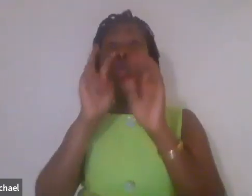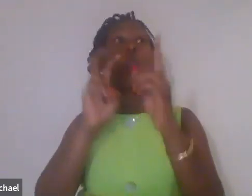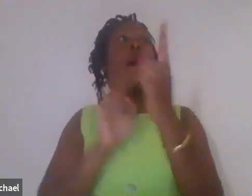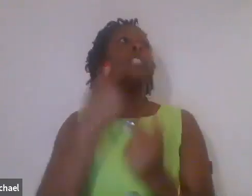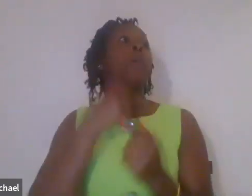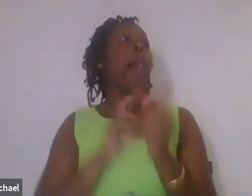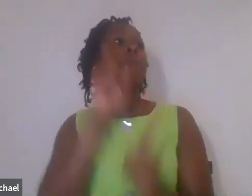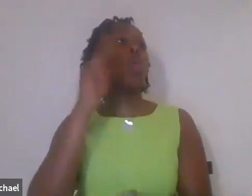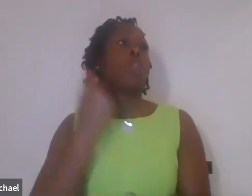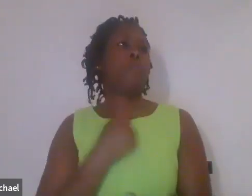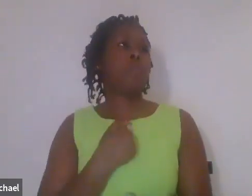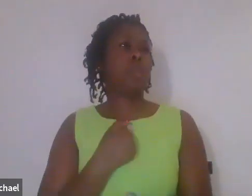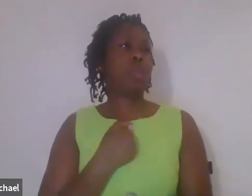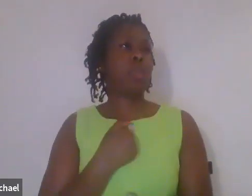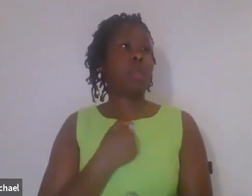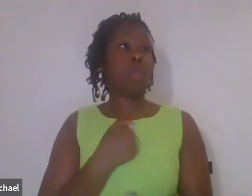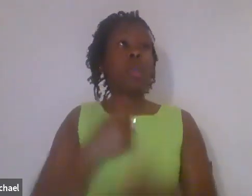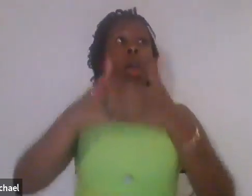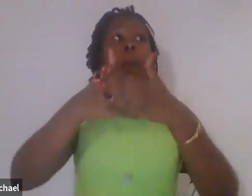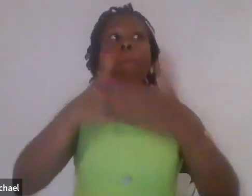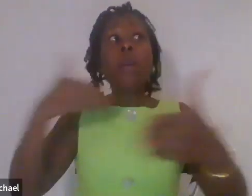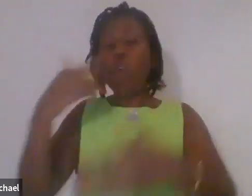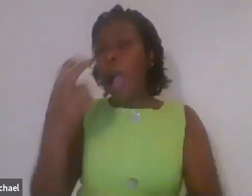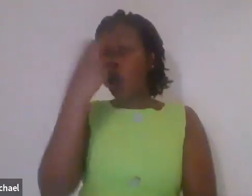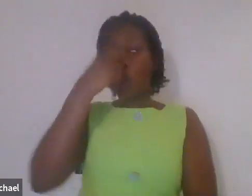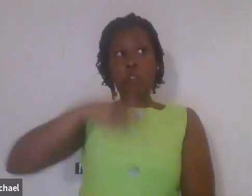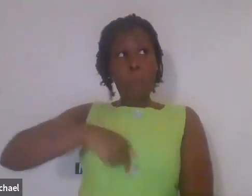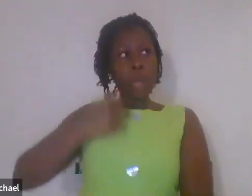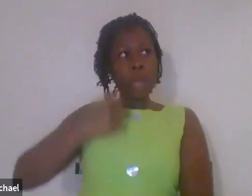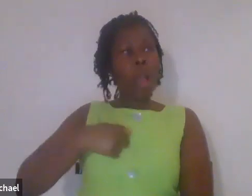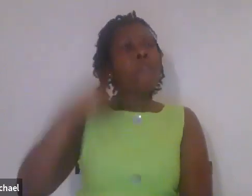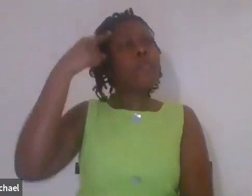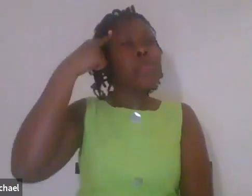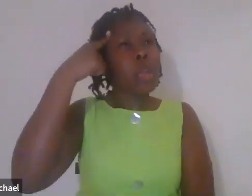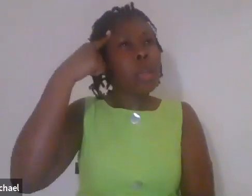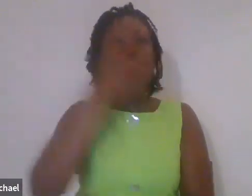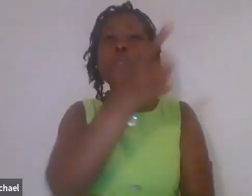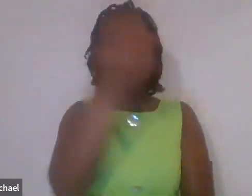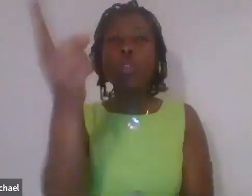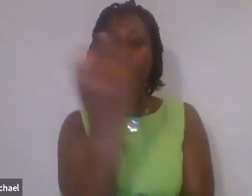you, and people who look up on you. So before I look into myself,